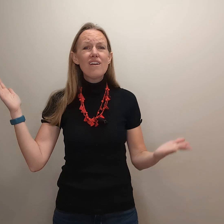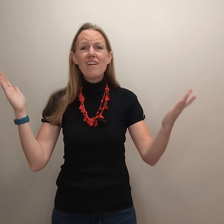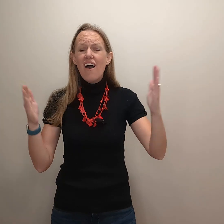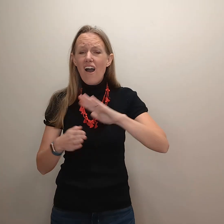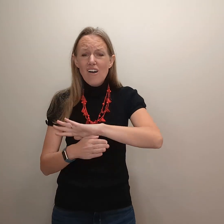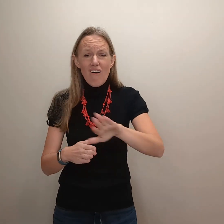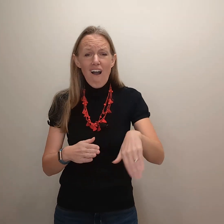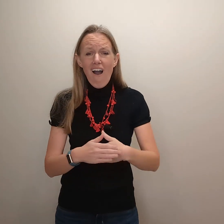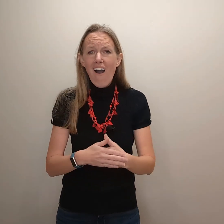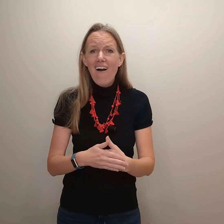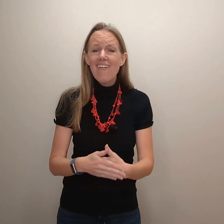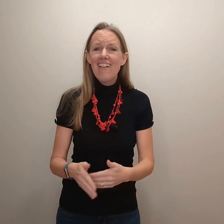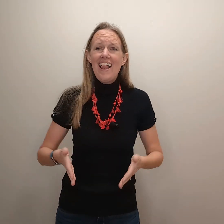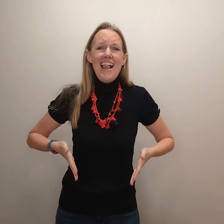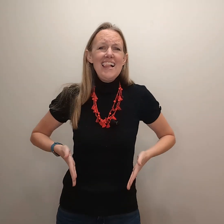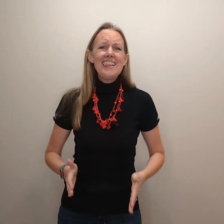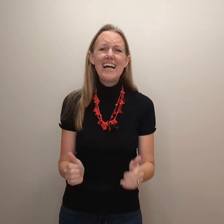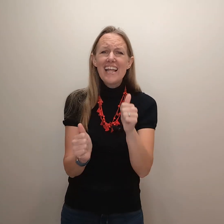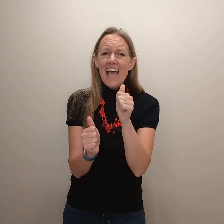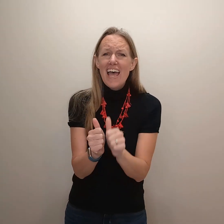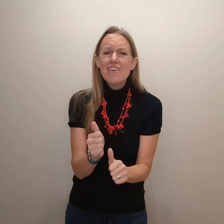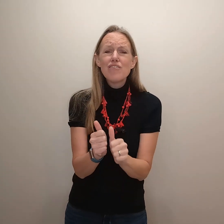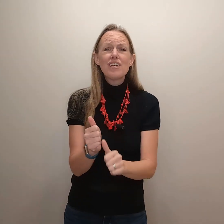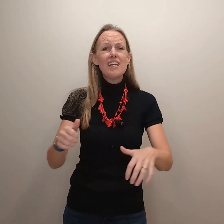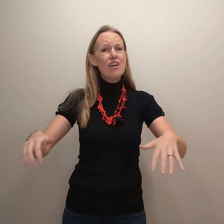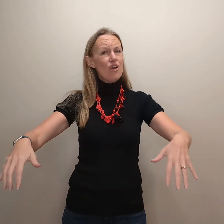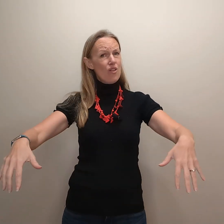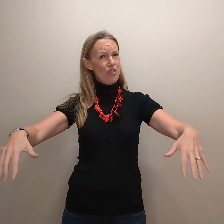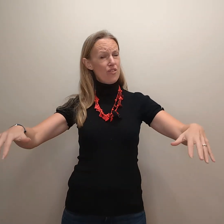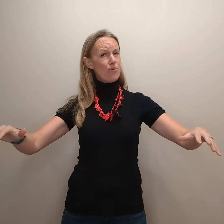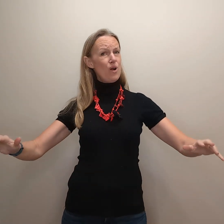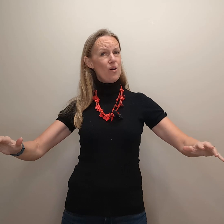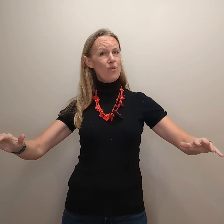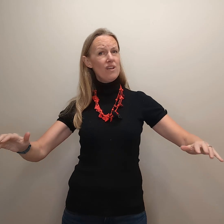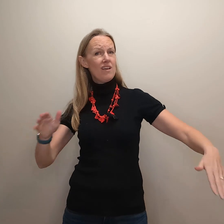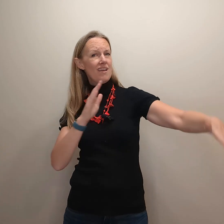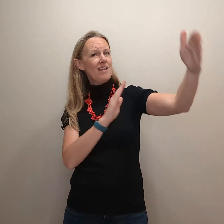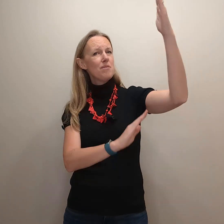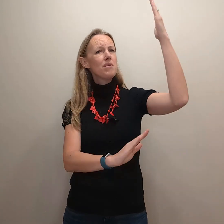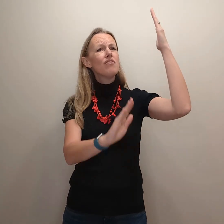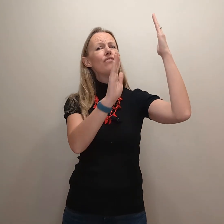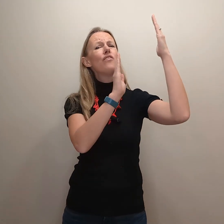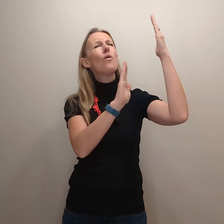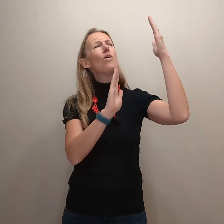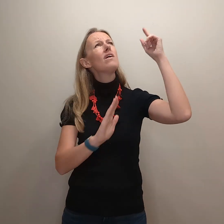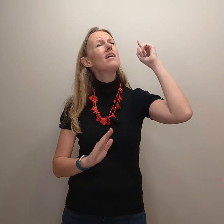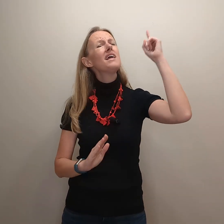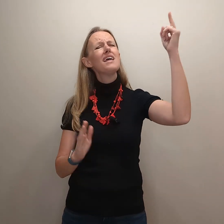Lord of all, let every throne before